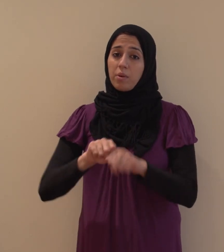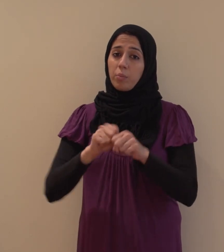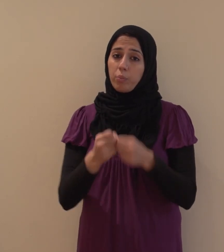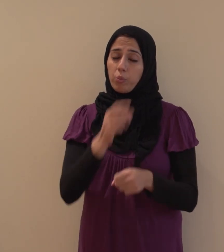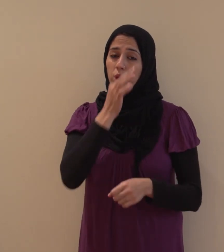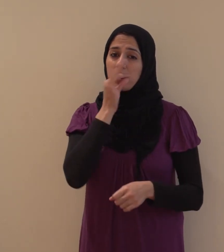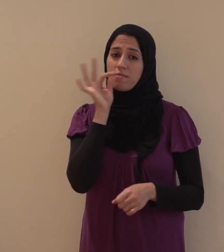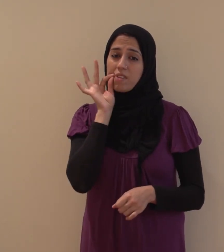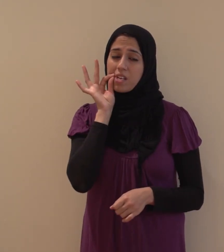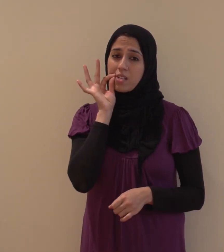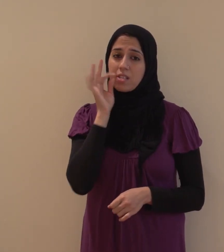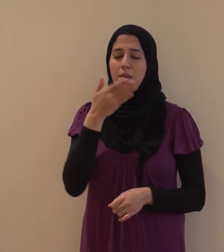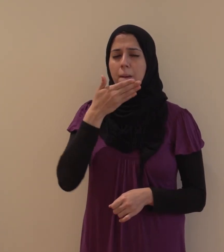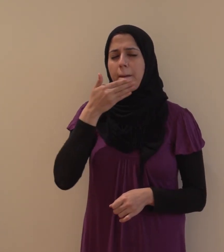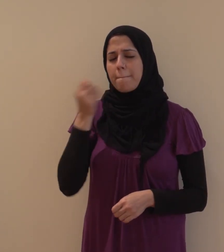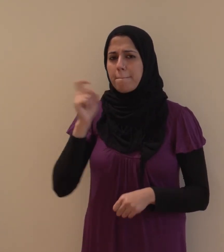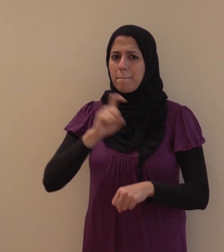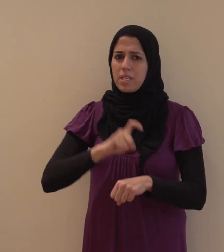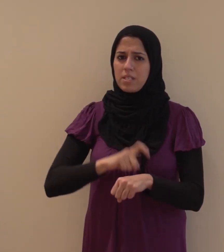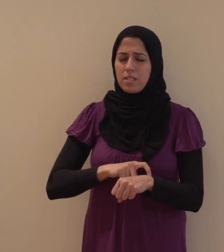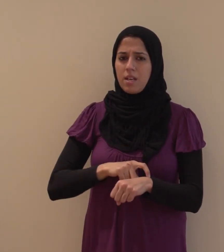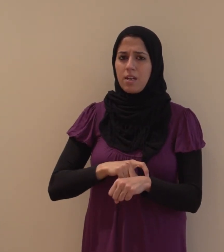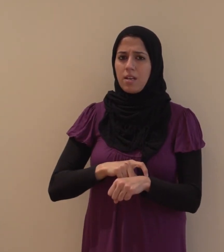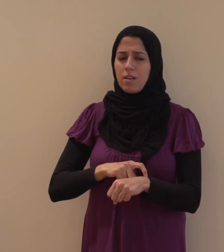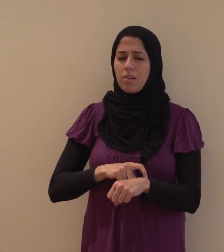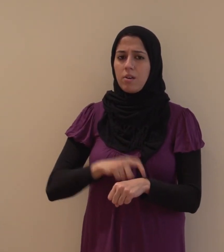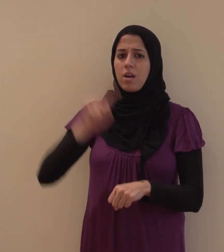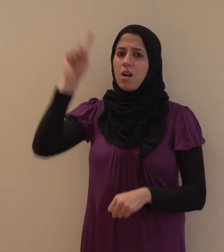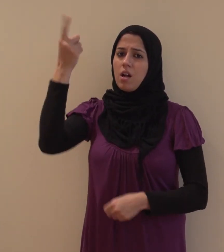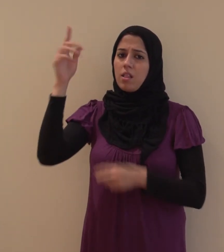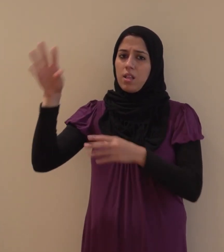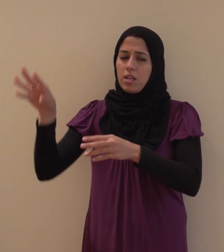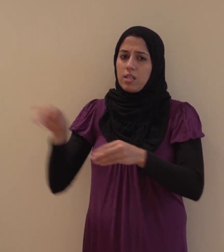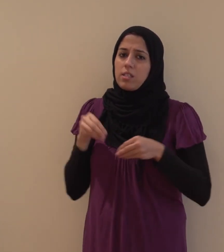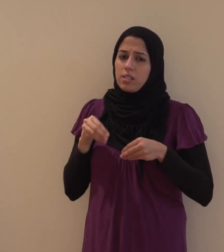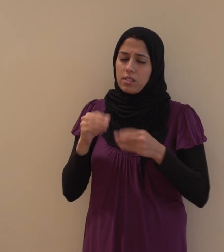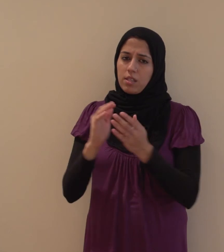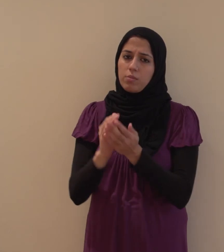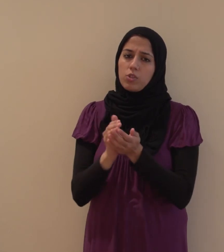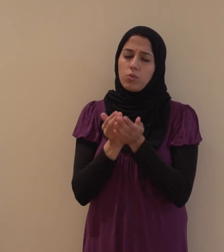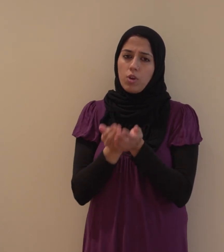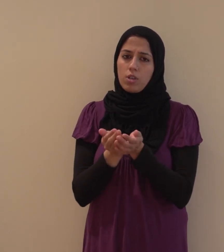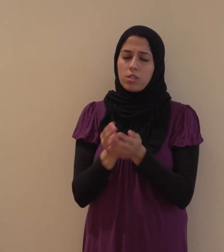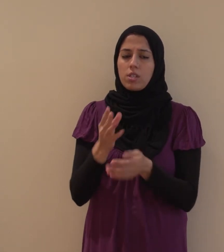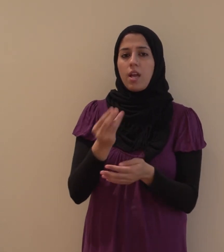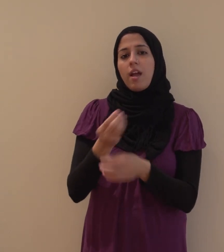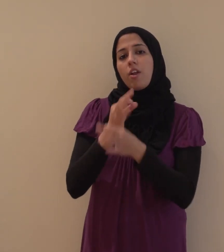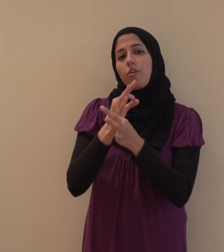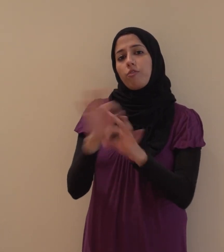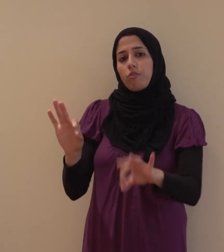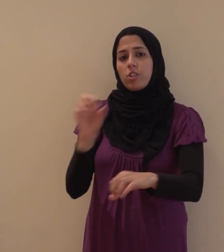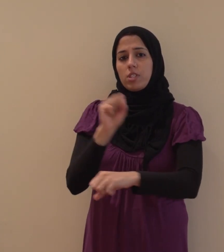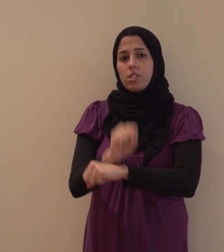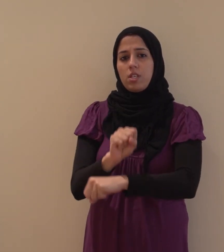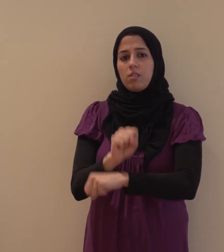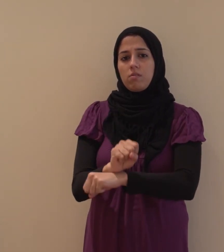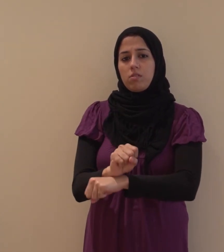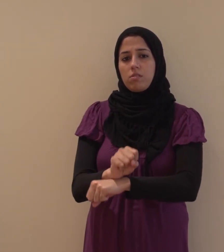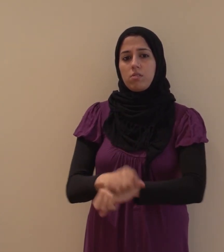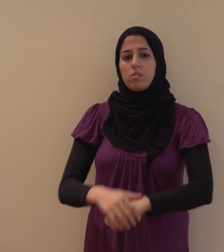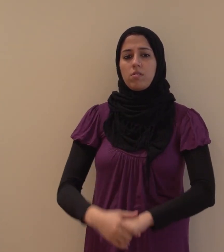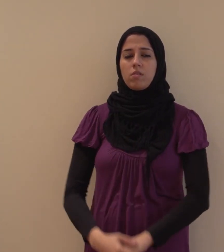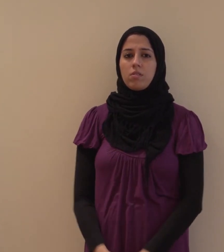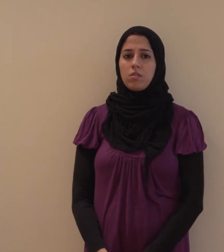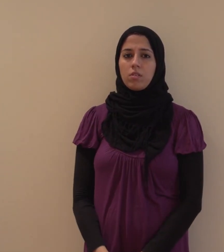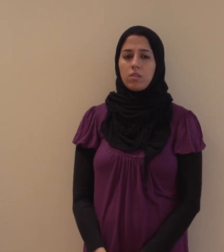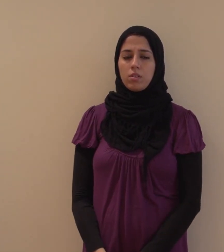our du'as, and he rewards us immensely, and also he frees his slaves. One of the important things that I would like to